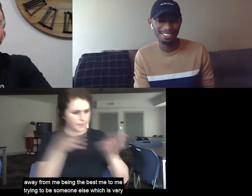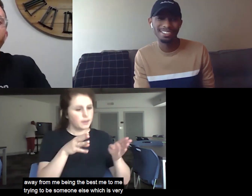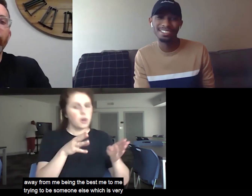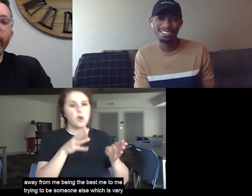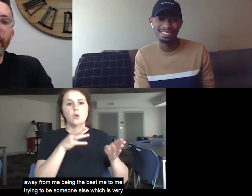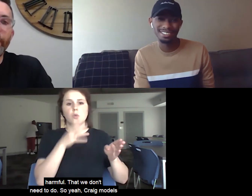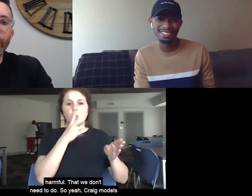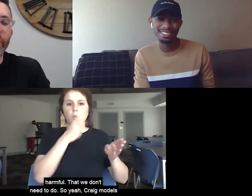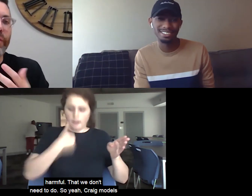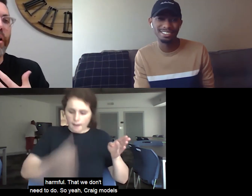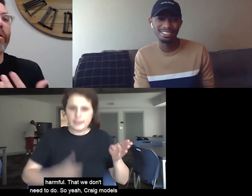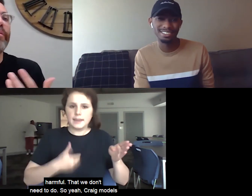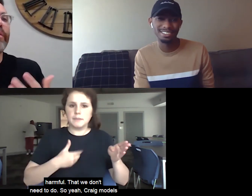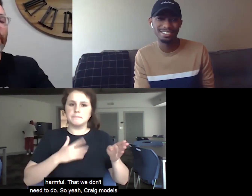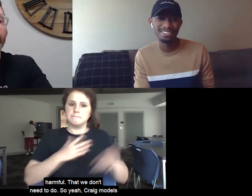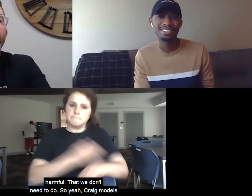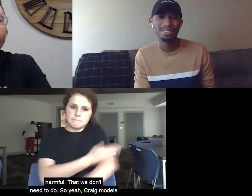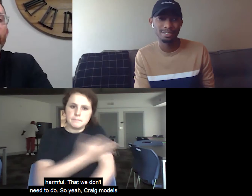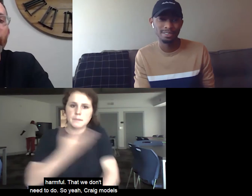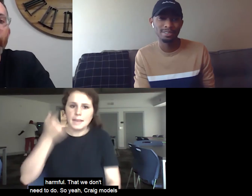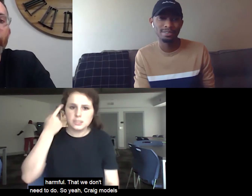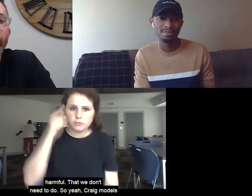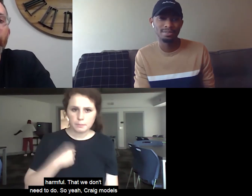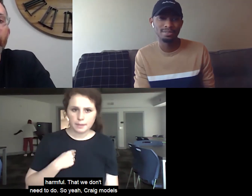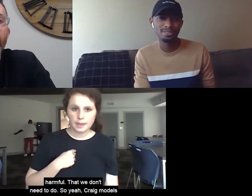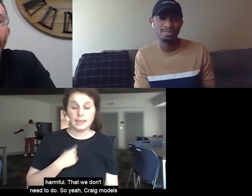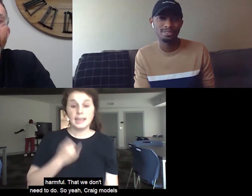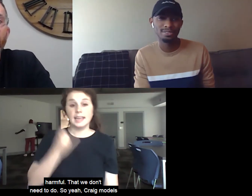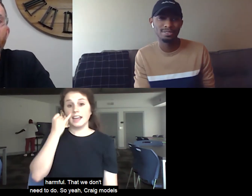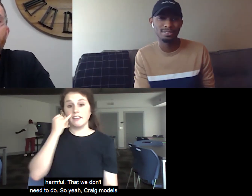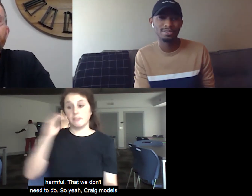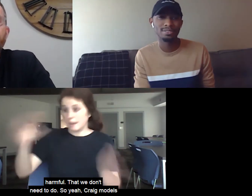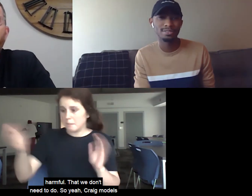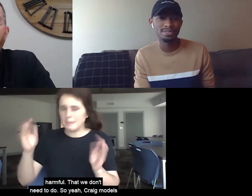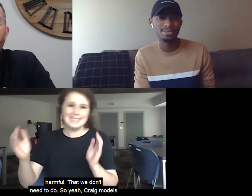else, which is very harmful, that we don't need to do. And